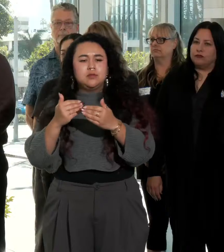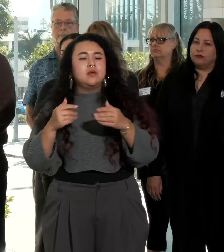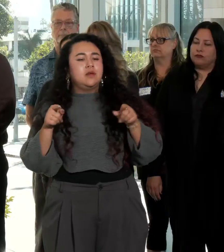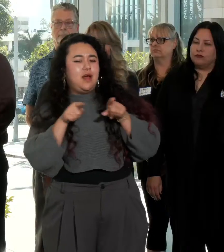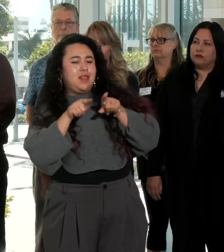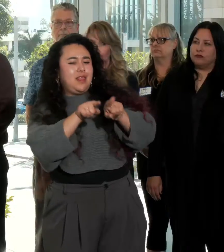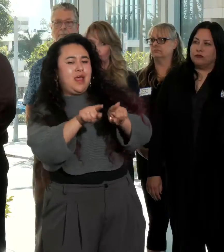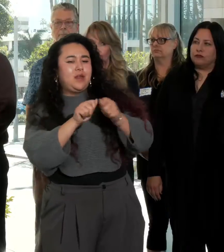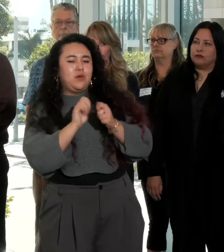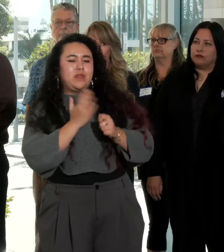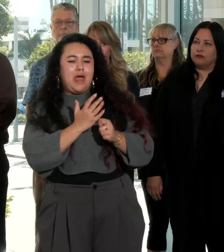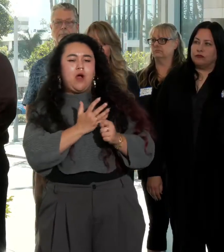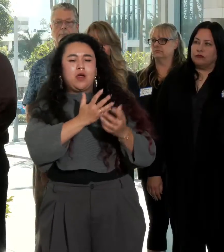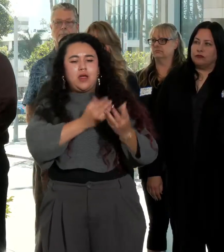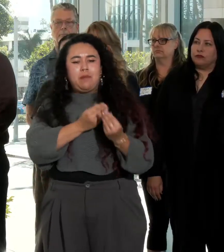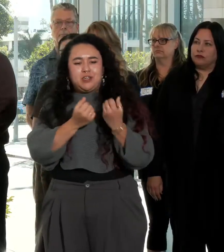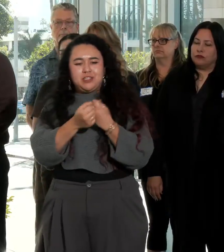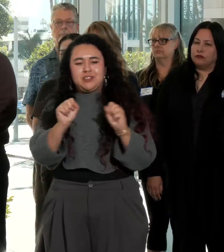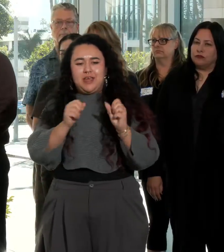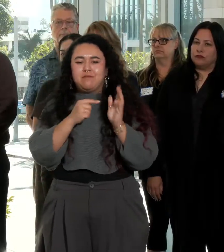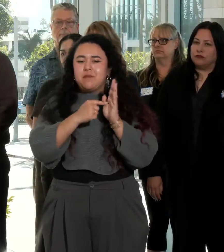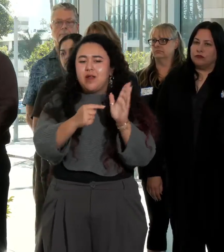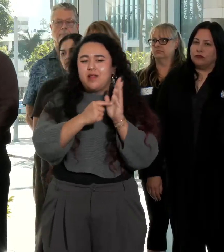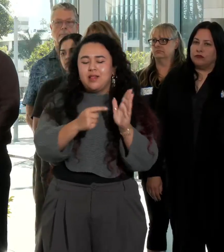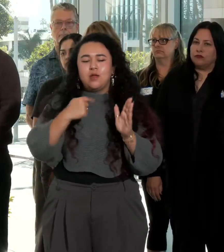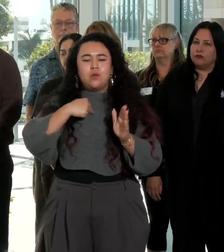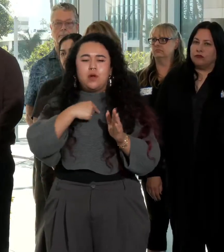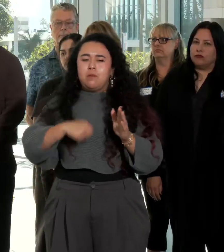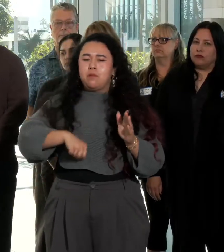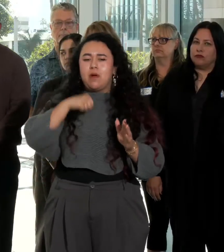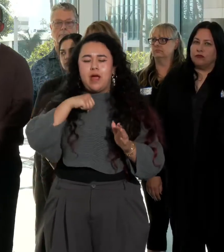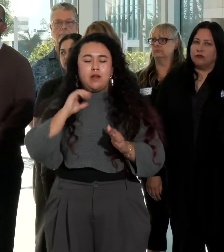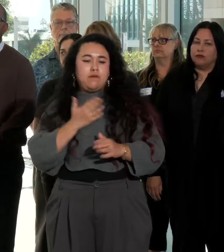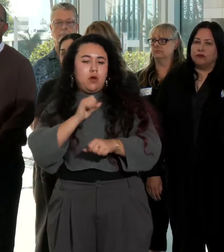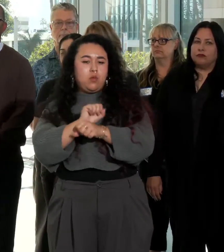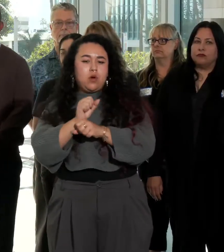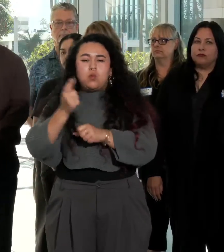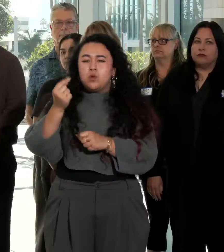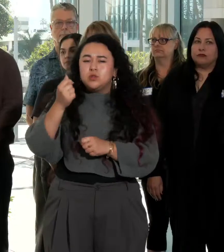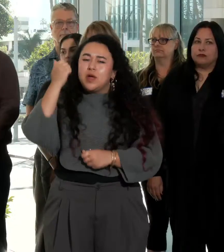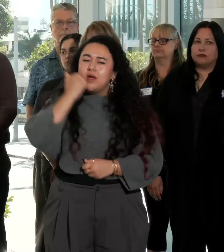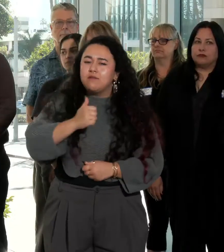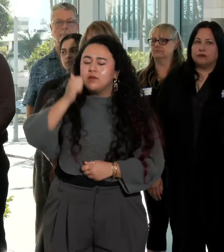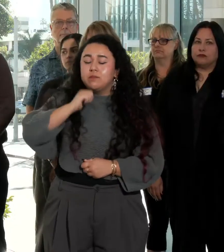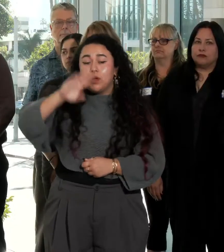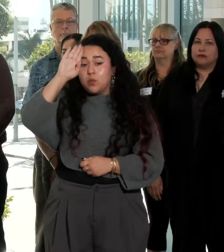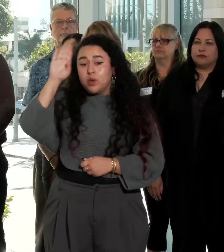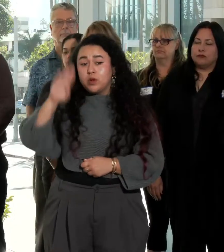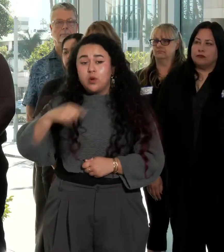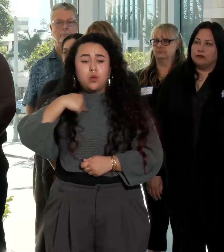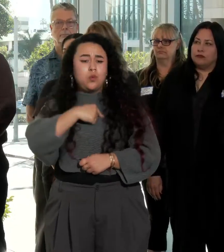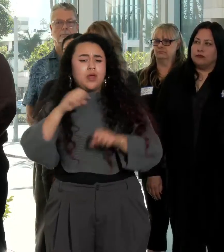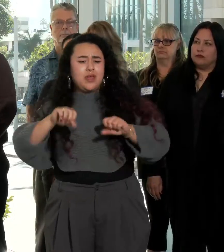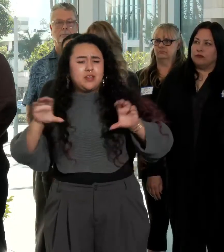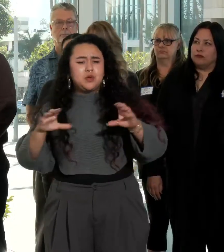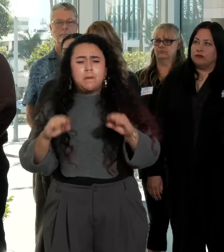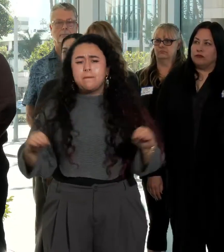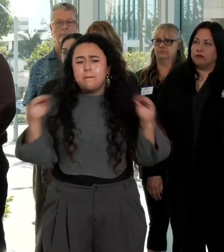We are incredibly proud of the work we do on a daily basis. but we know we can do